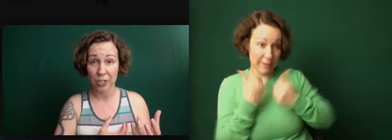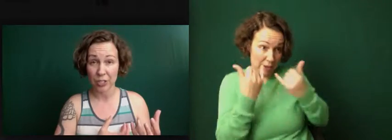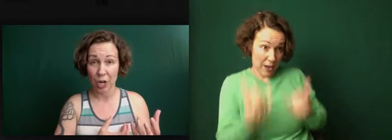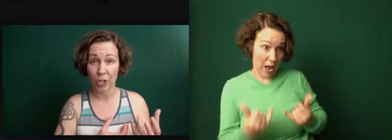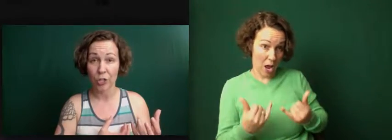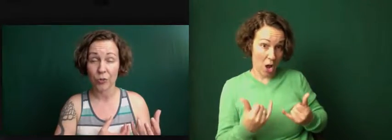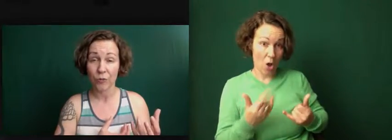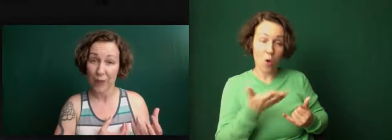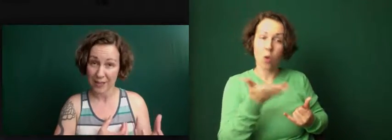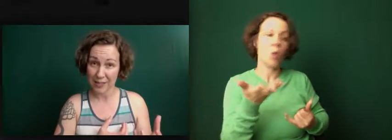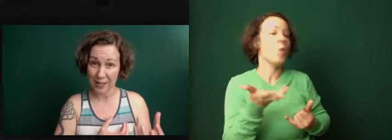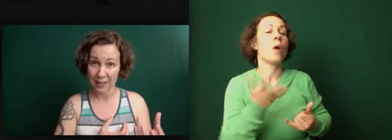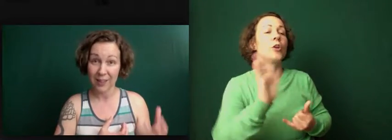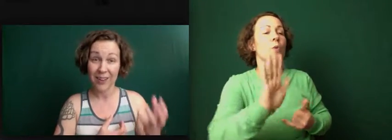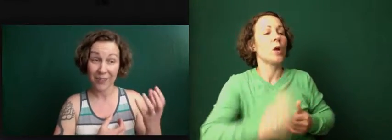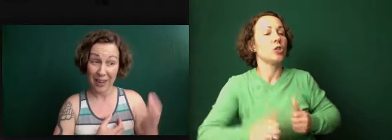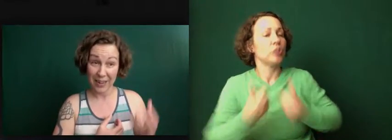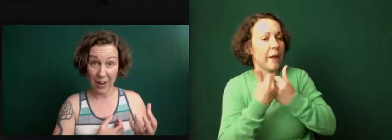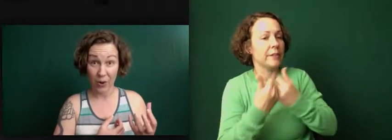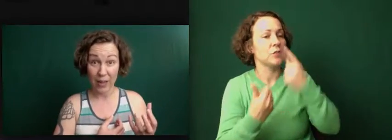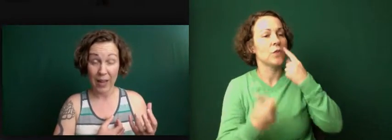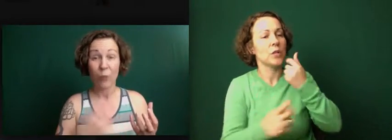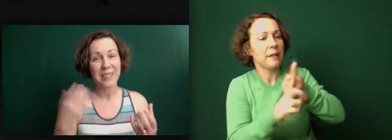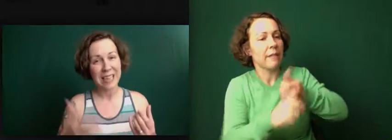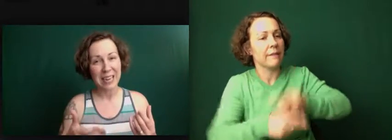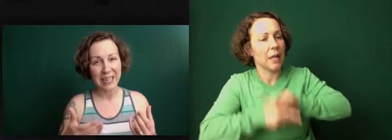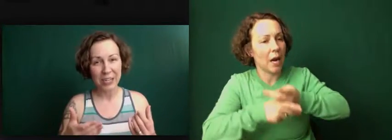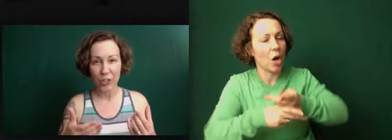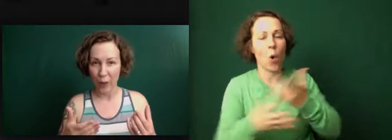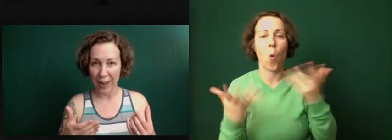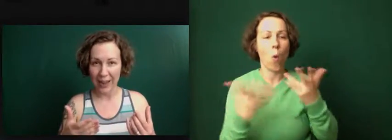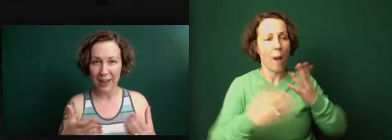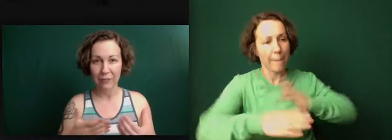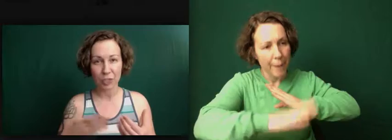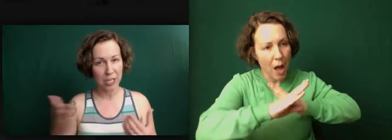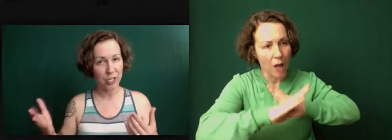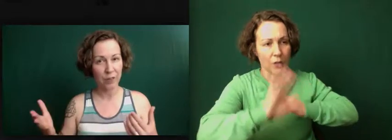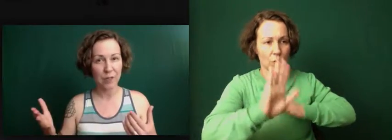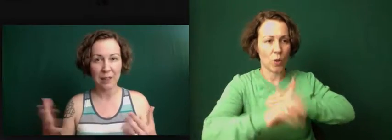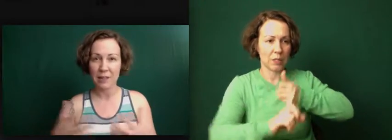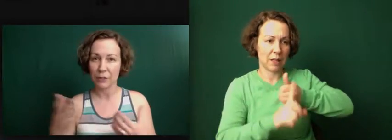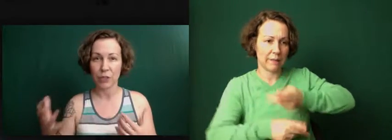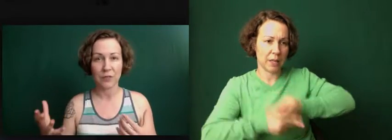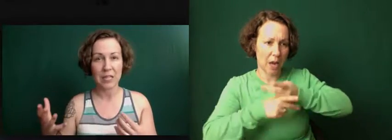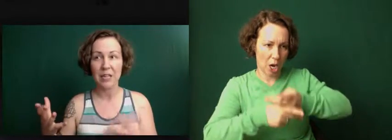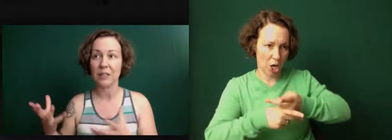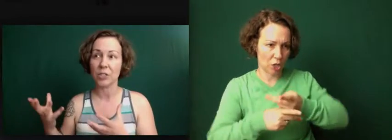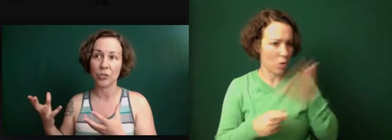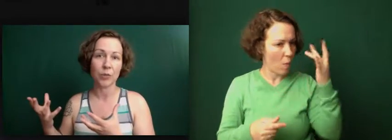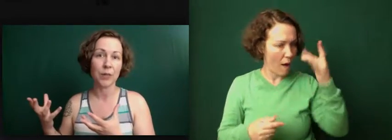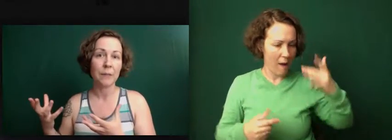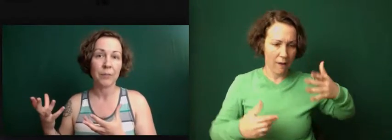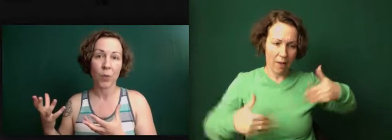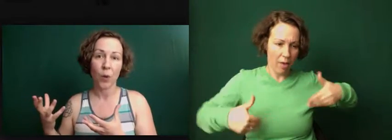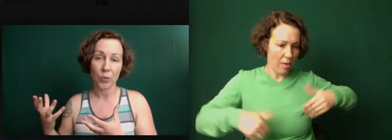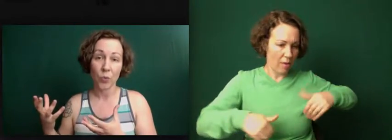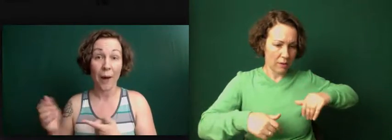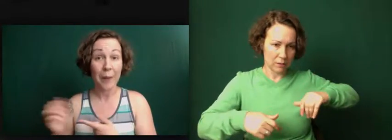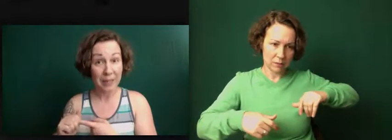self-care challenges are you facing right now? What's standing in your way of changing those things, of shifting